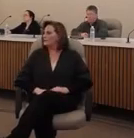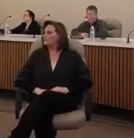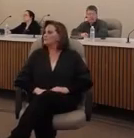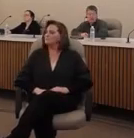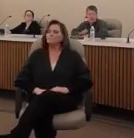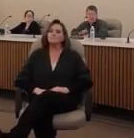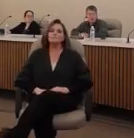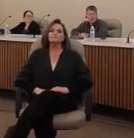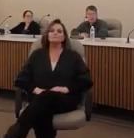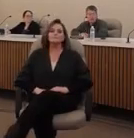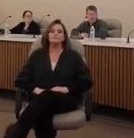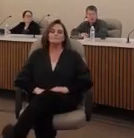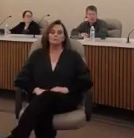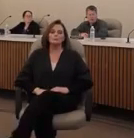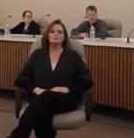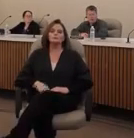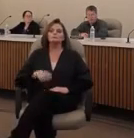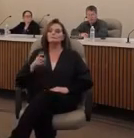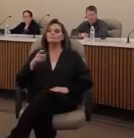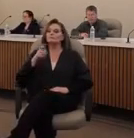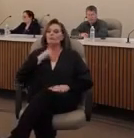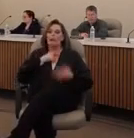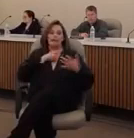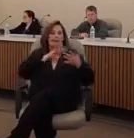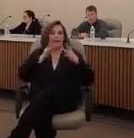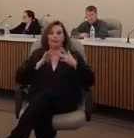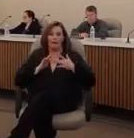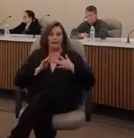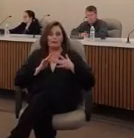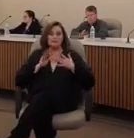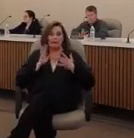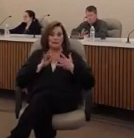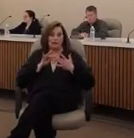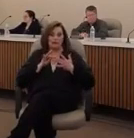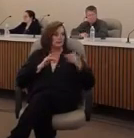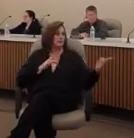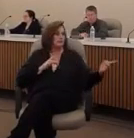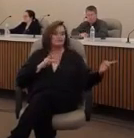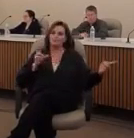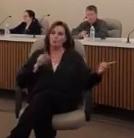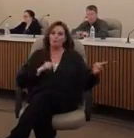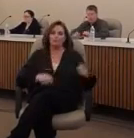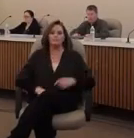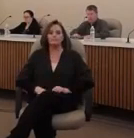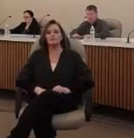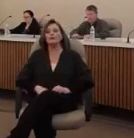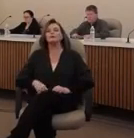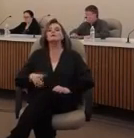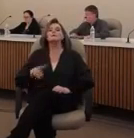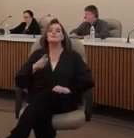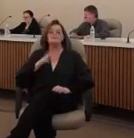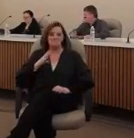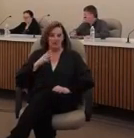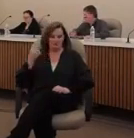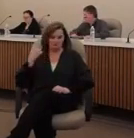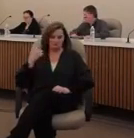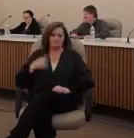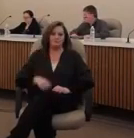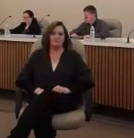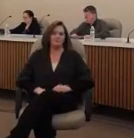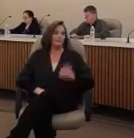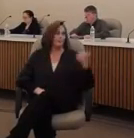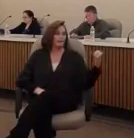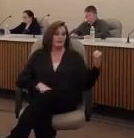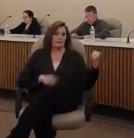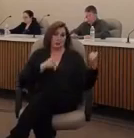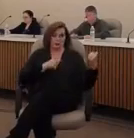Okay, we did not. Did we get any online? No, we did not. Okay. Want me